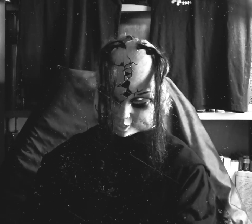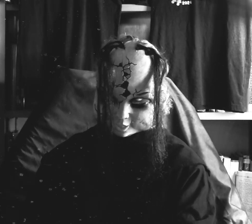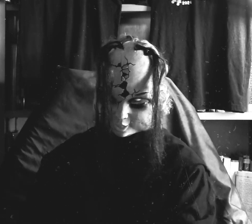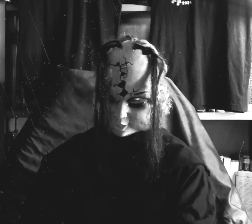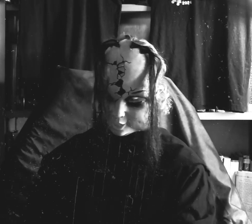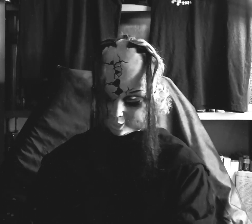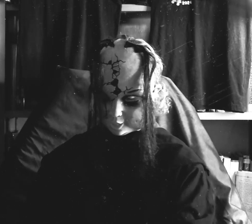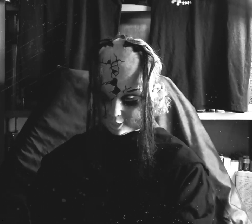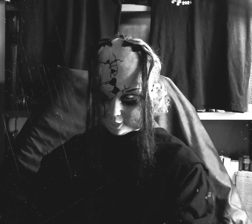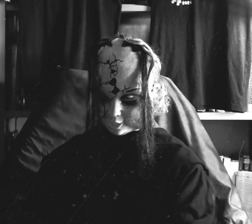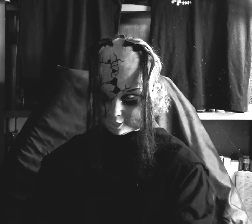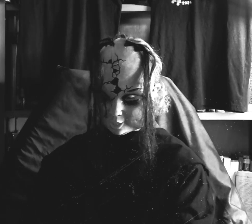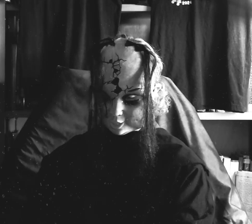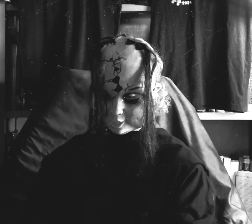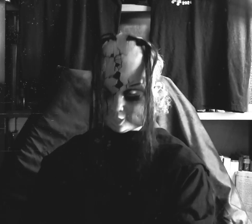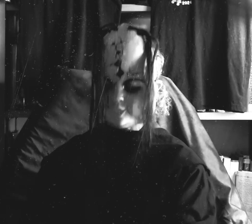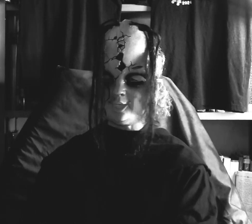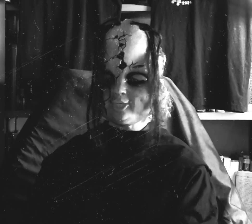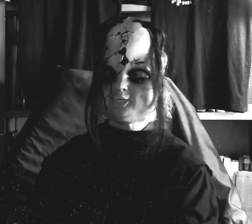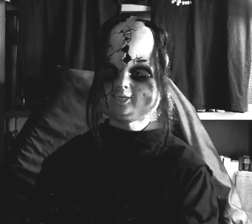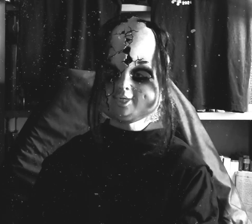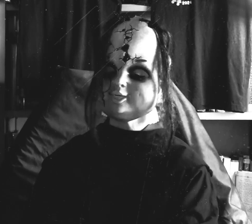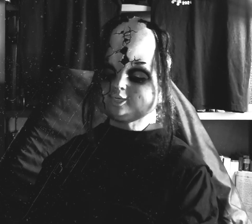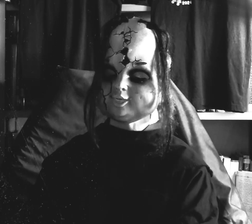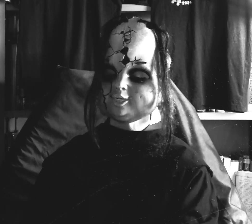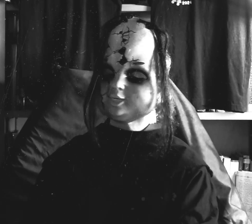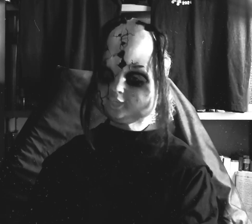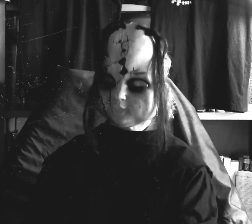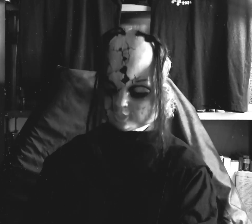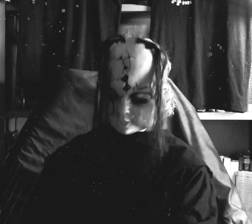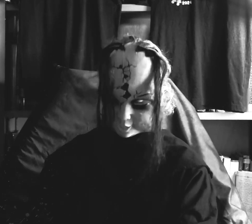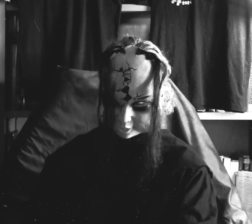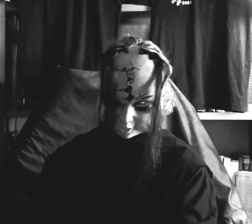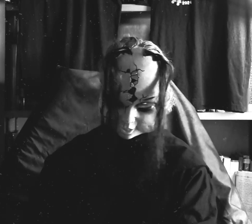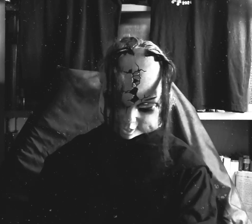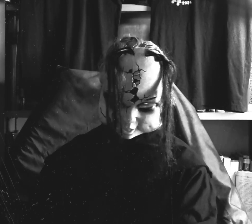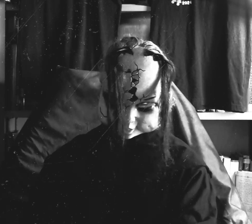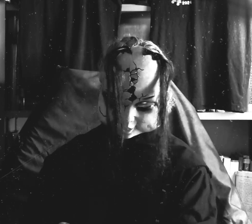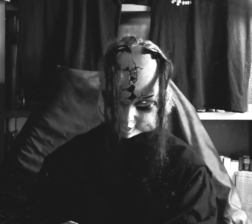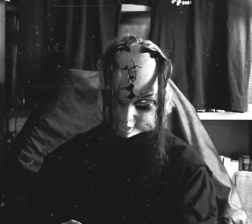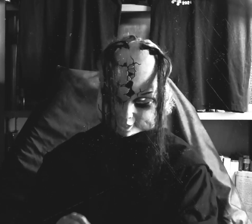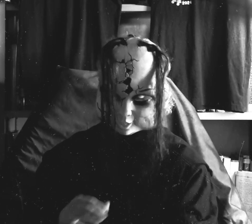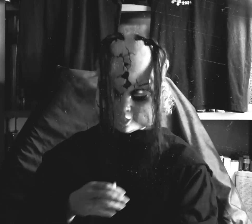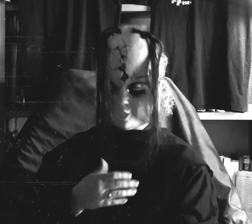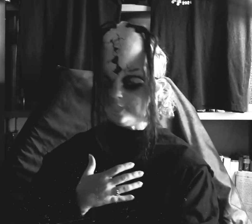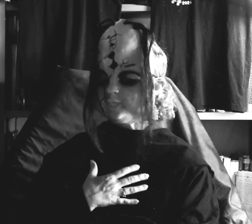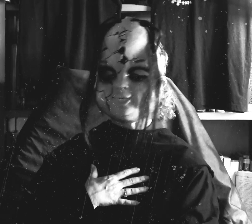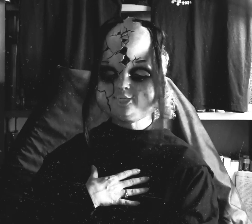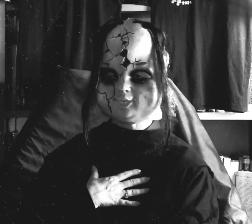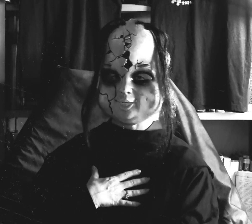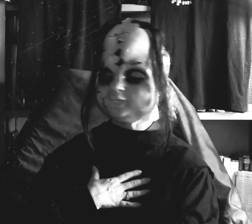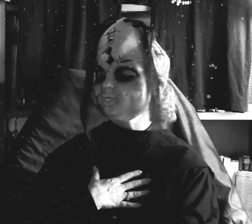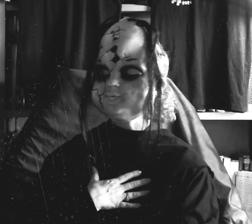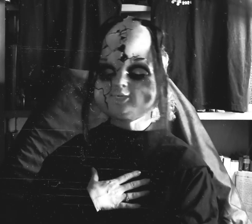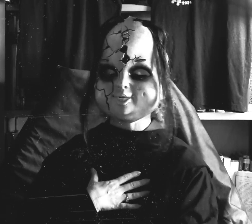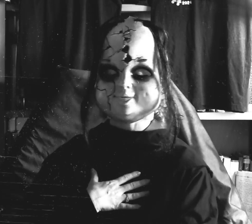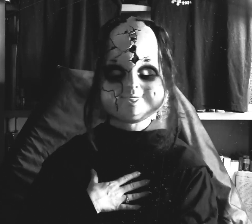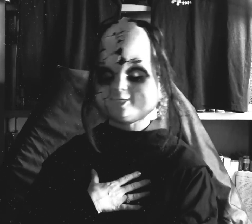rode a man who seemed to be just the one she had been talking about. He was dashing and young and oh